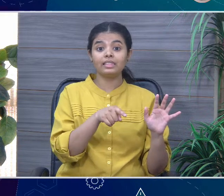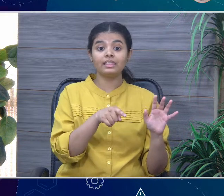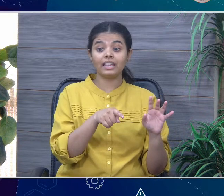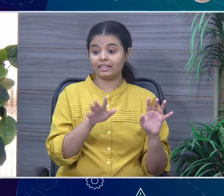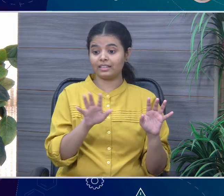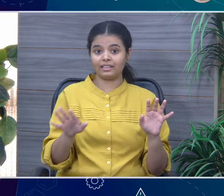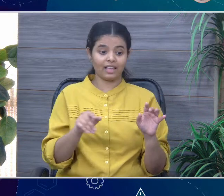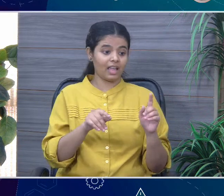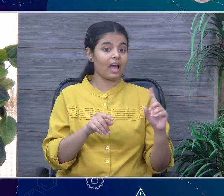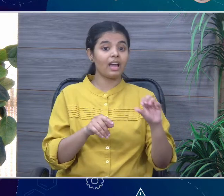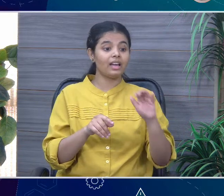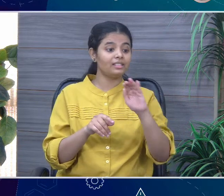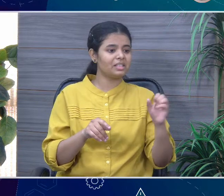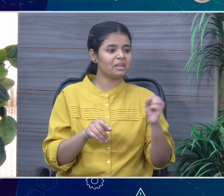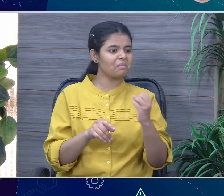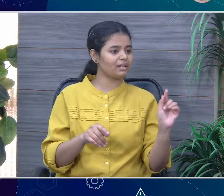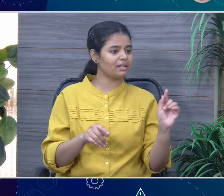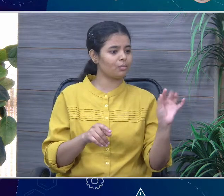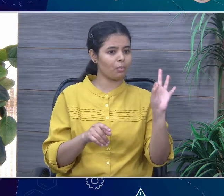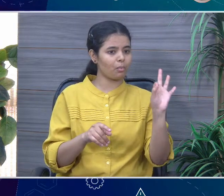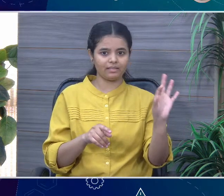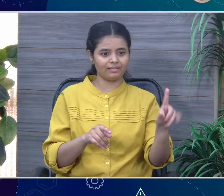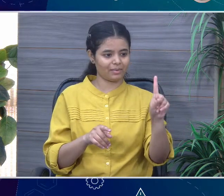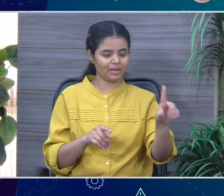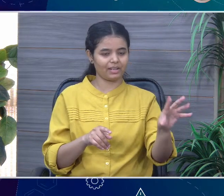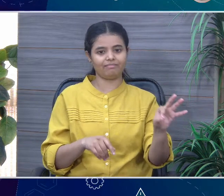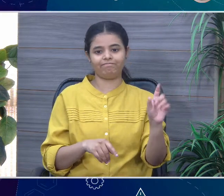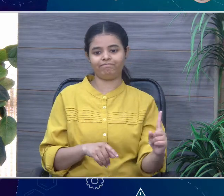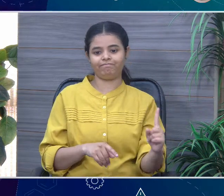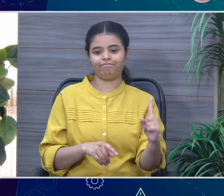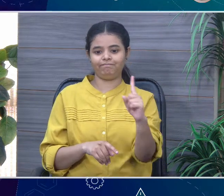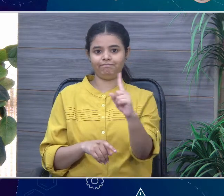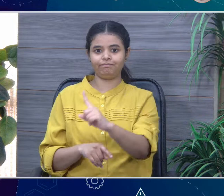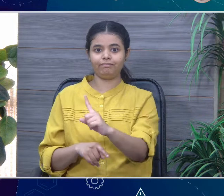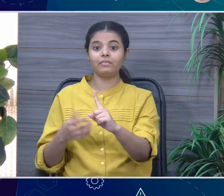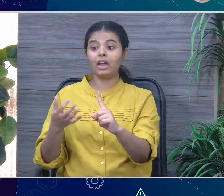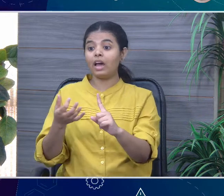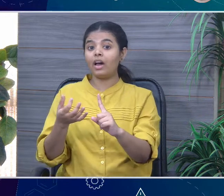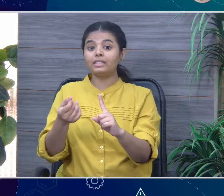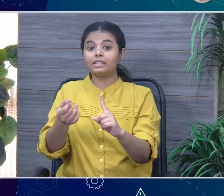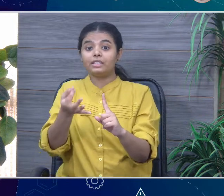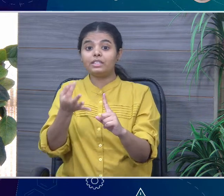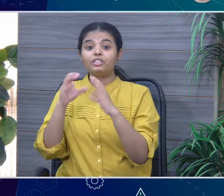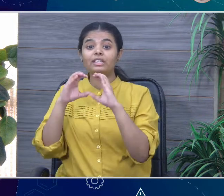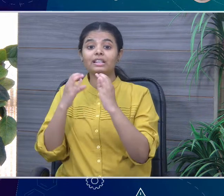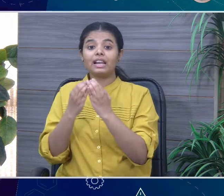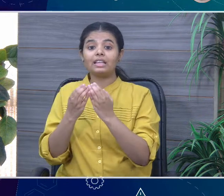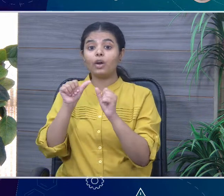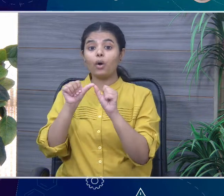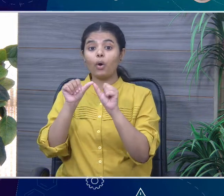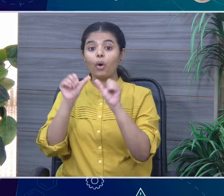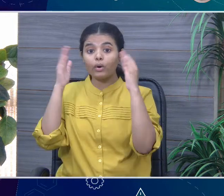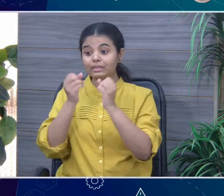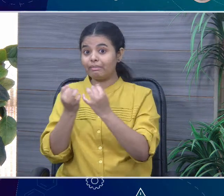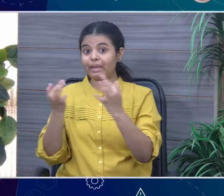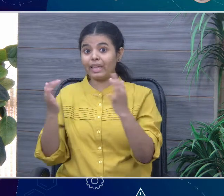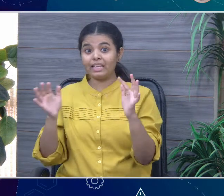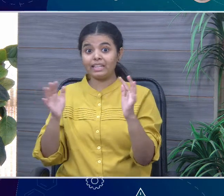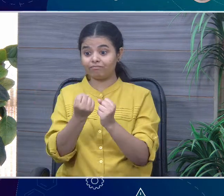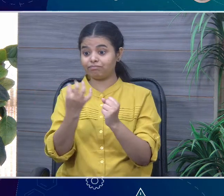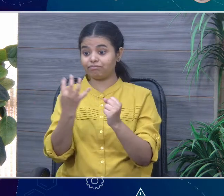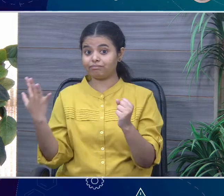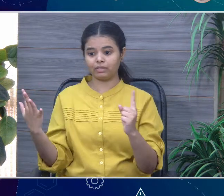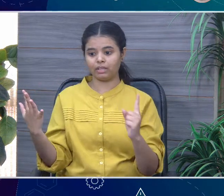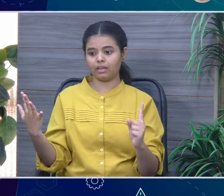the special classroom. Now a special classroom is a class where only few children are there, and a child with autism is